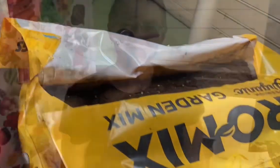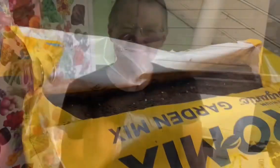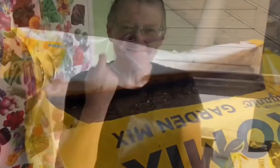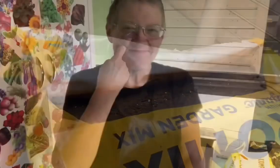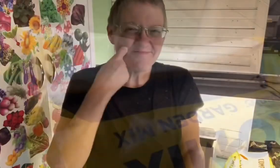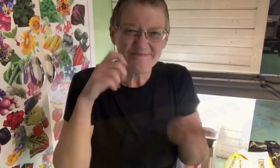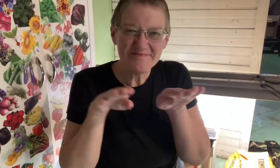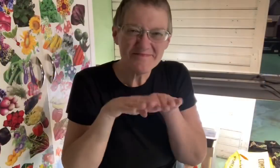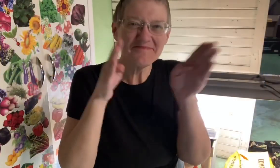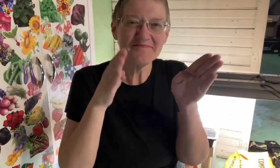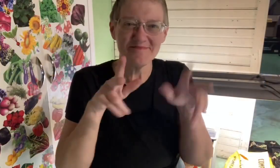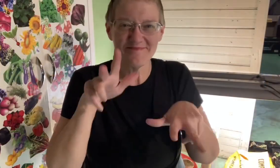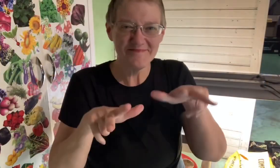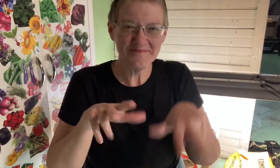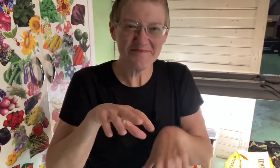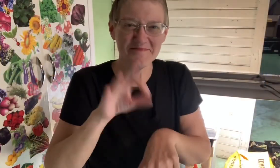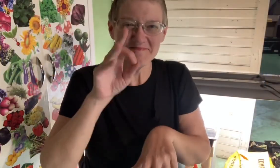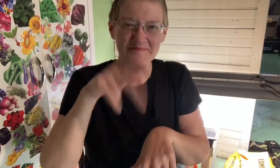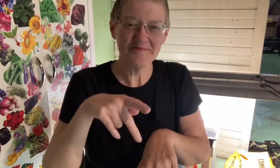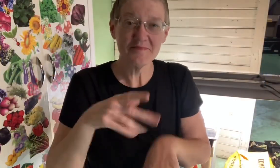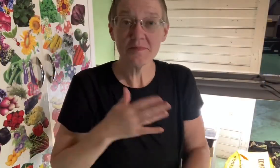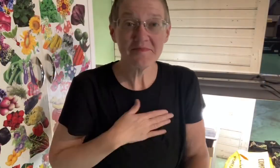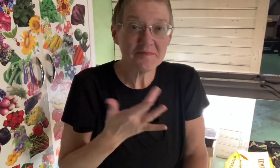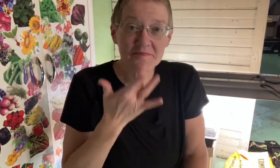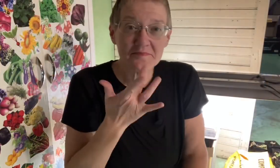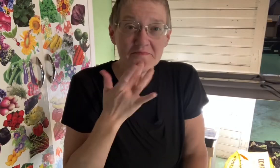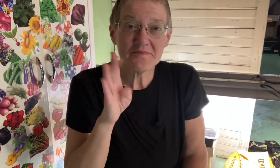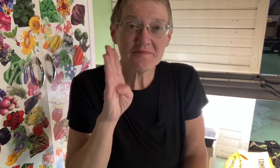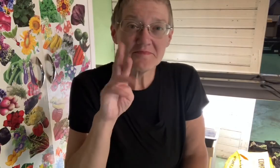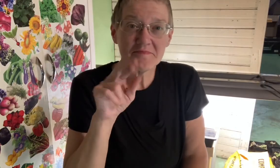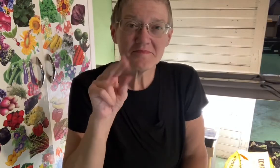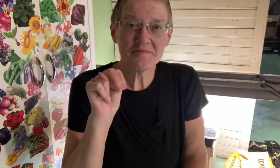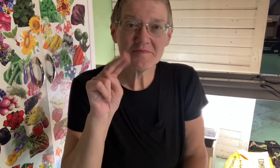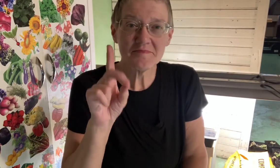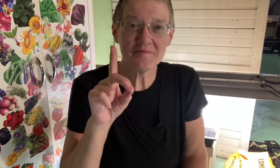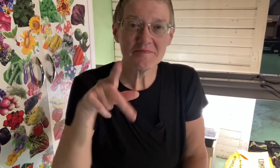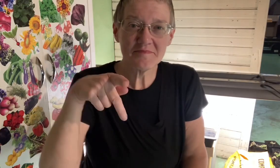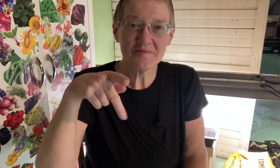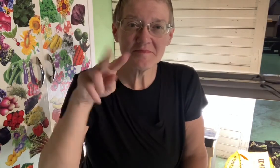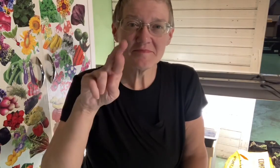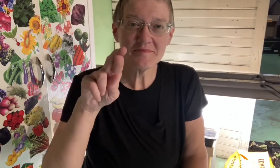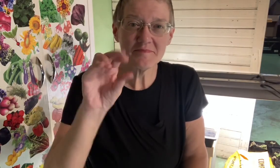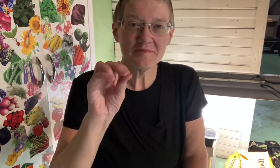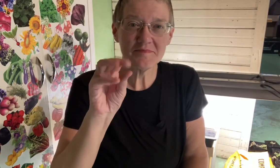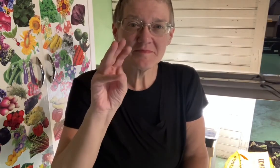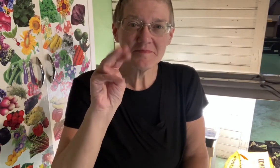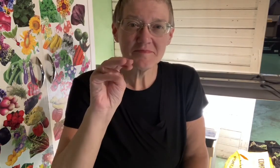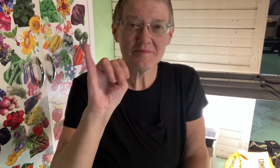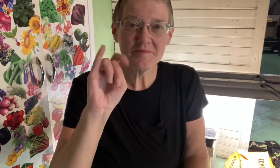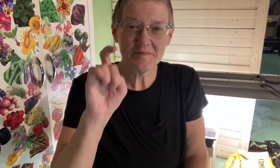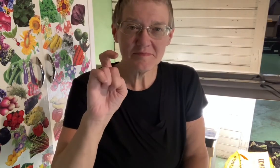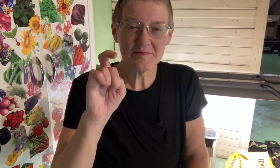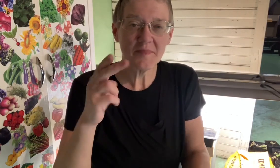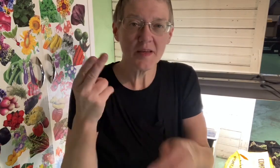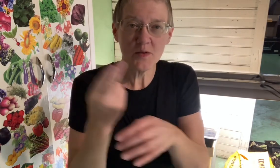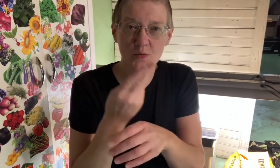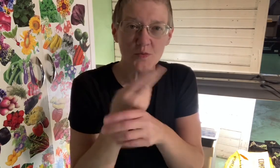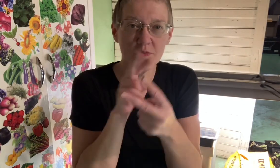I just opened it, so it's kind of awkward to pick it up. It's my absolute favorite brand, ProMix. And I